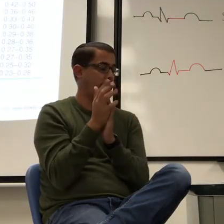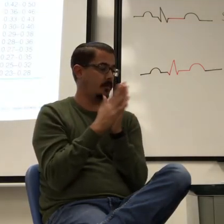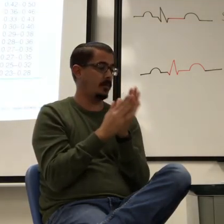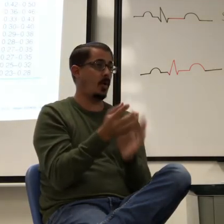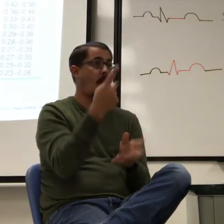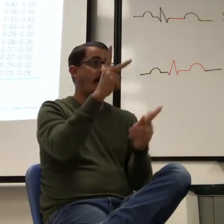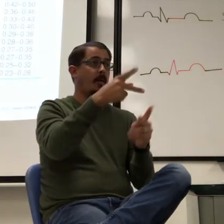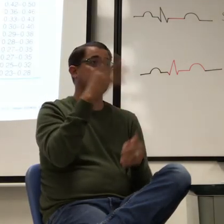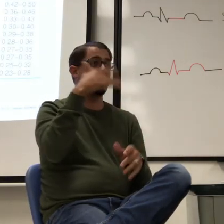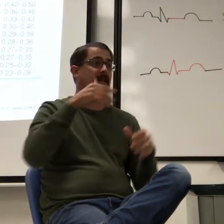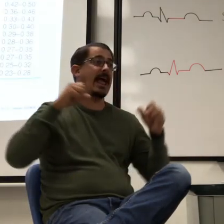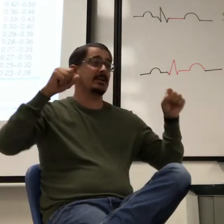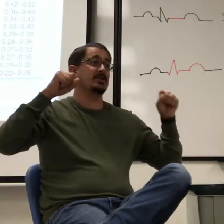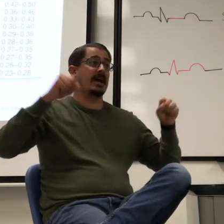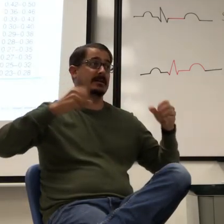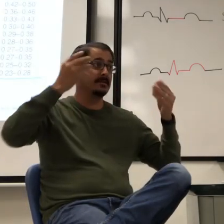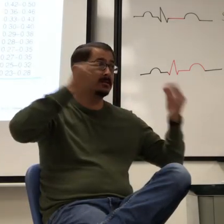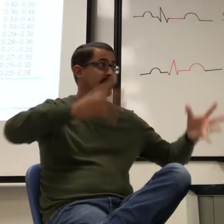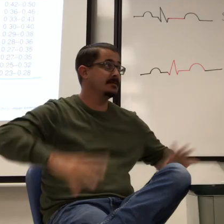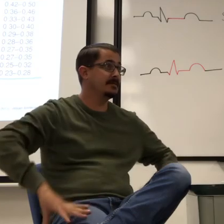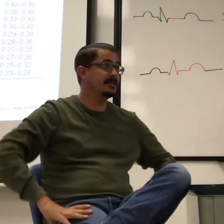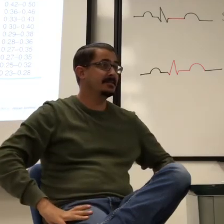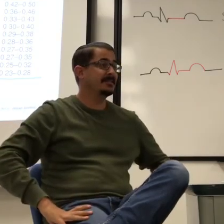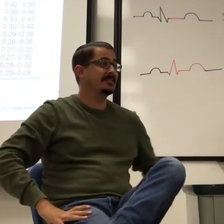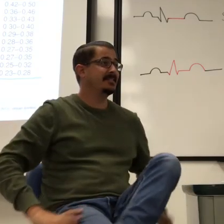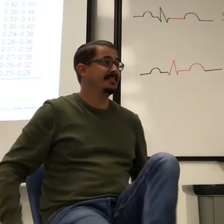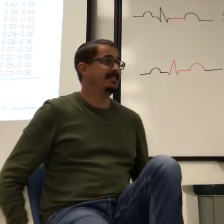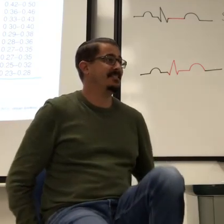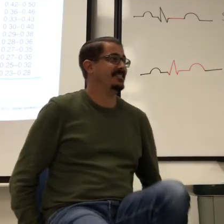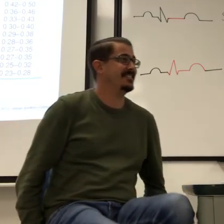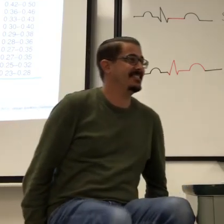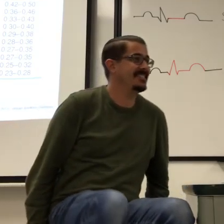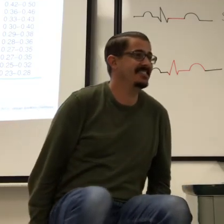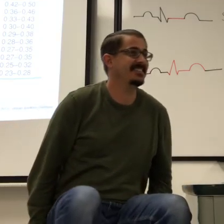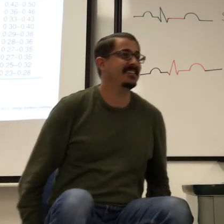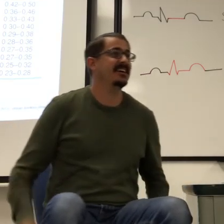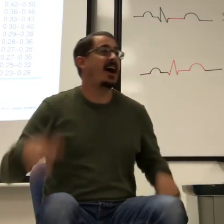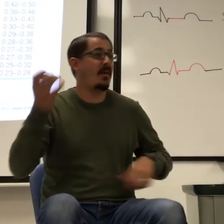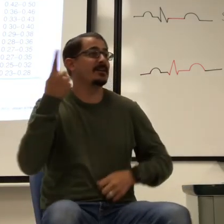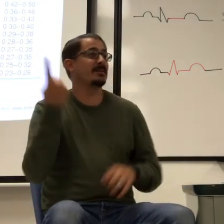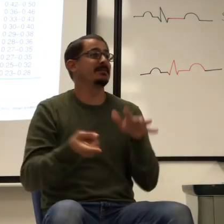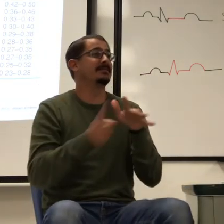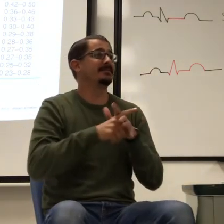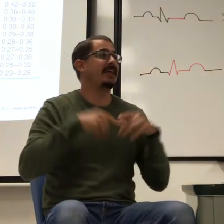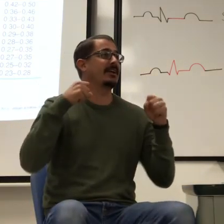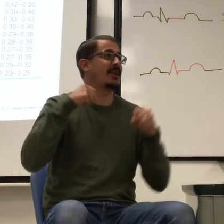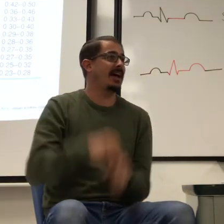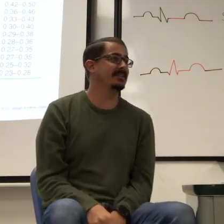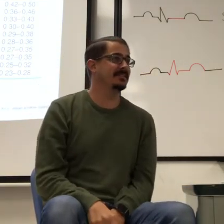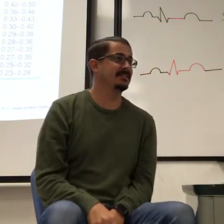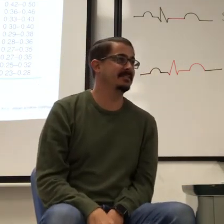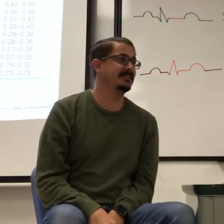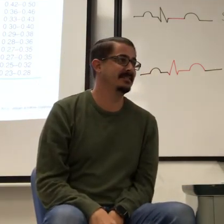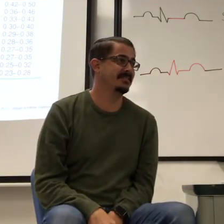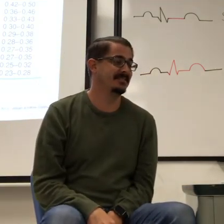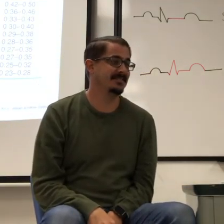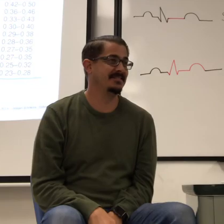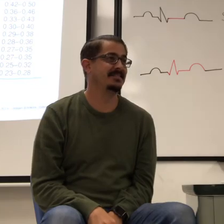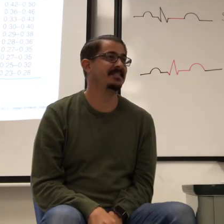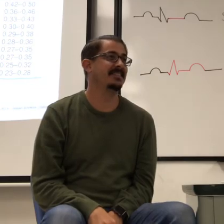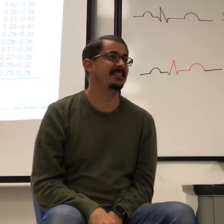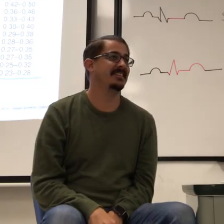one person's gonna exercise. Would be a period of time. So I want someone to come and dress to exercise. And your heart